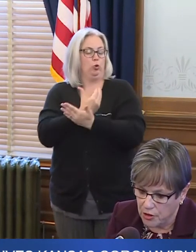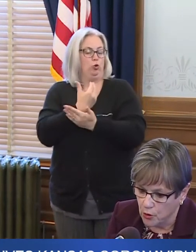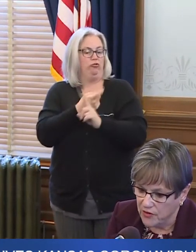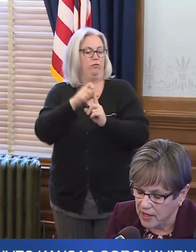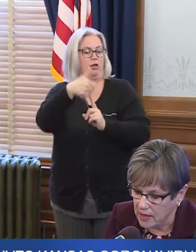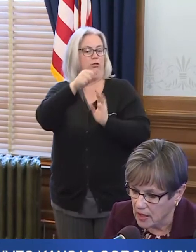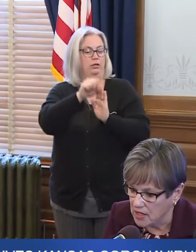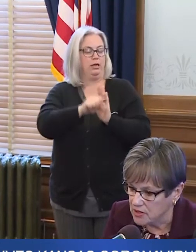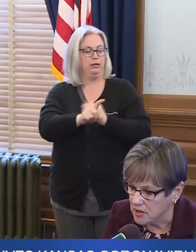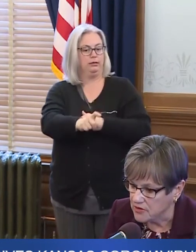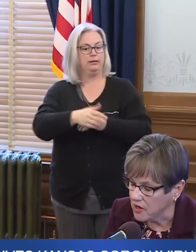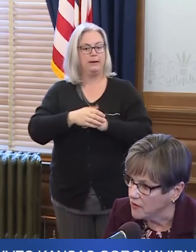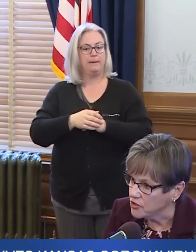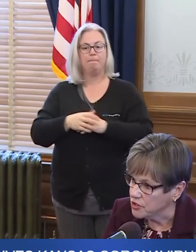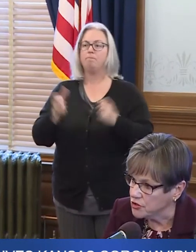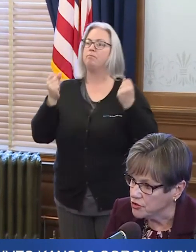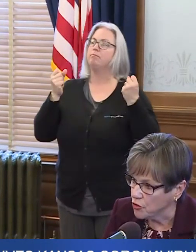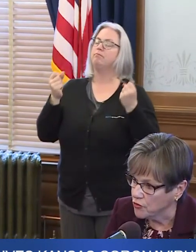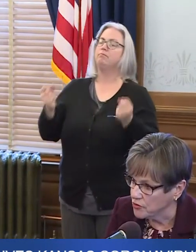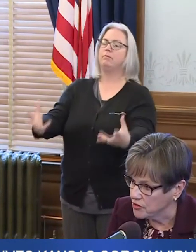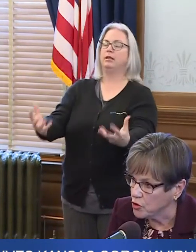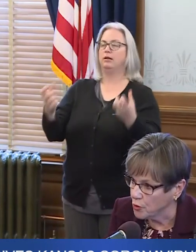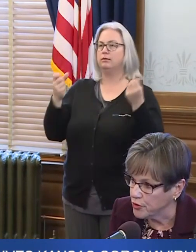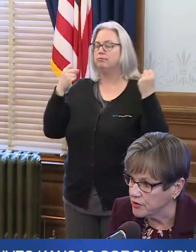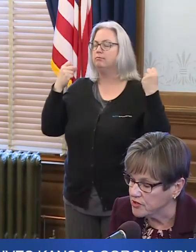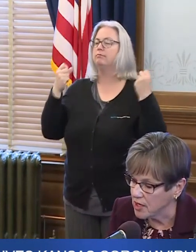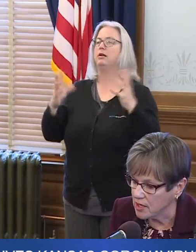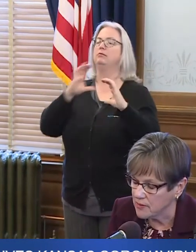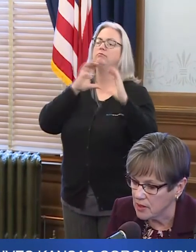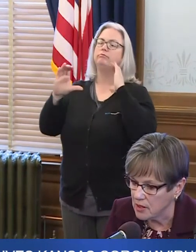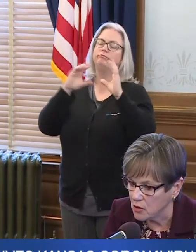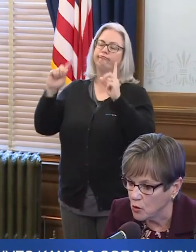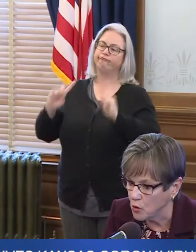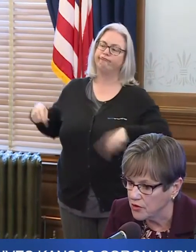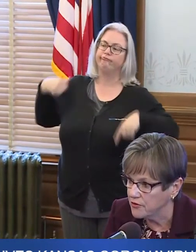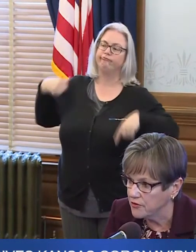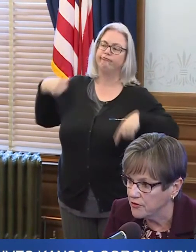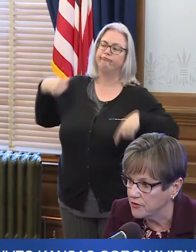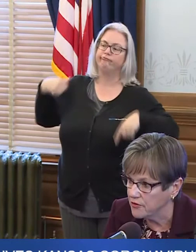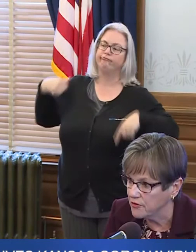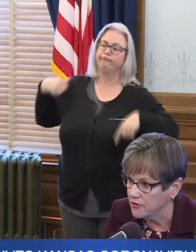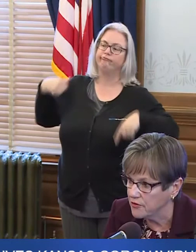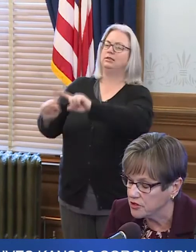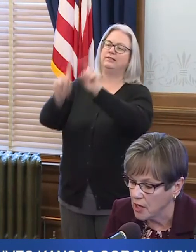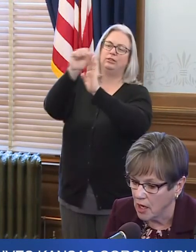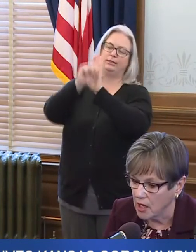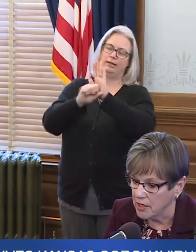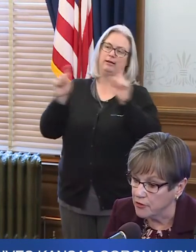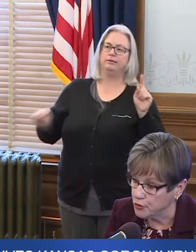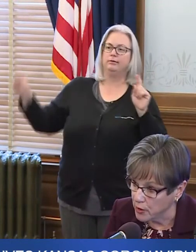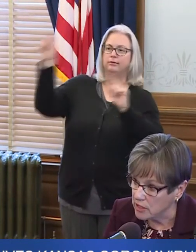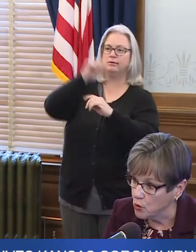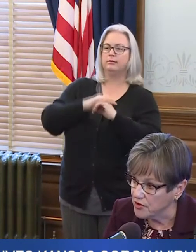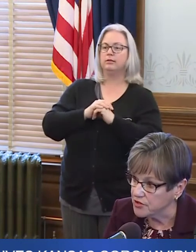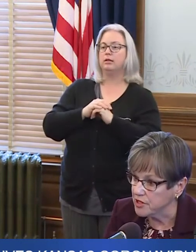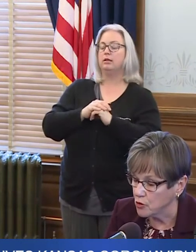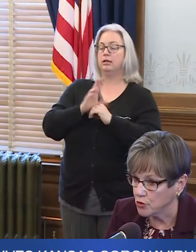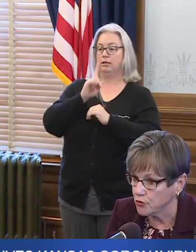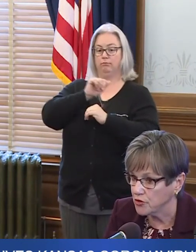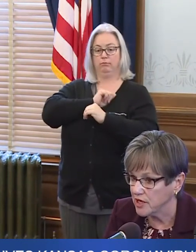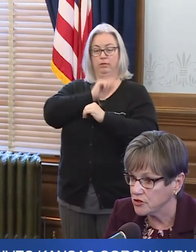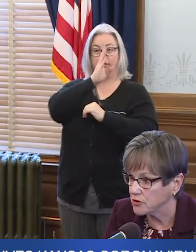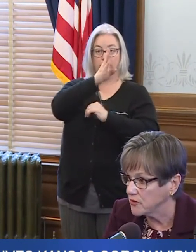Well, we've had lots and lots of conversations over this whole period of time with various other states, either directly with the